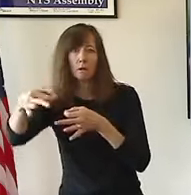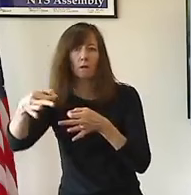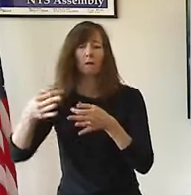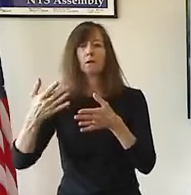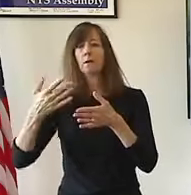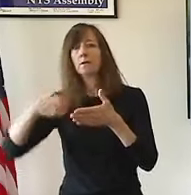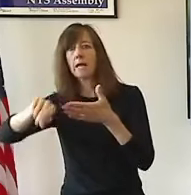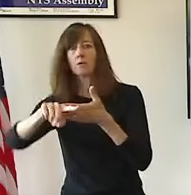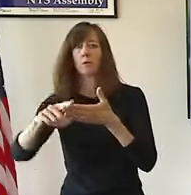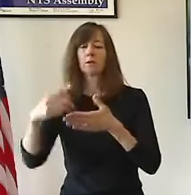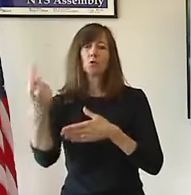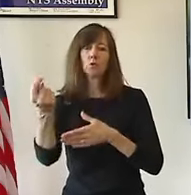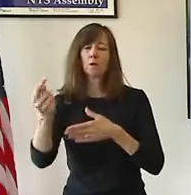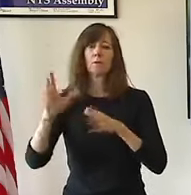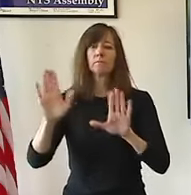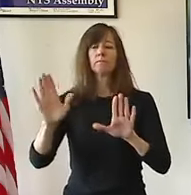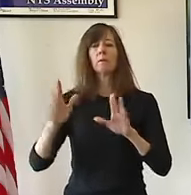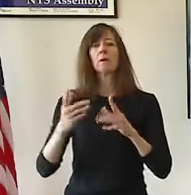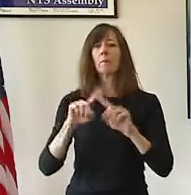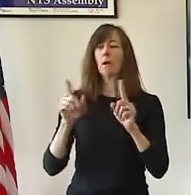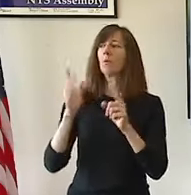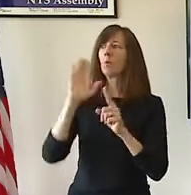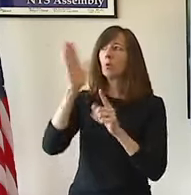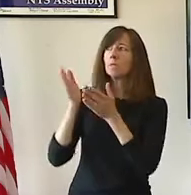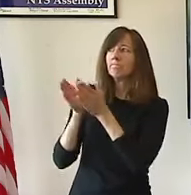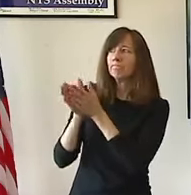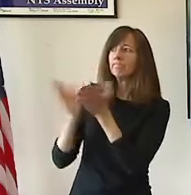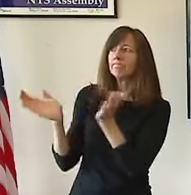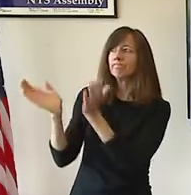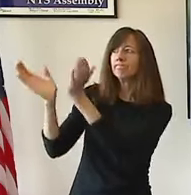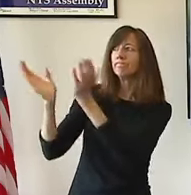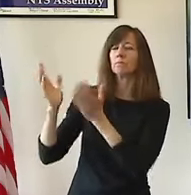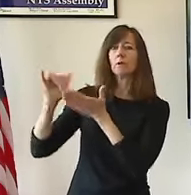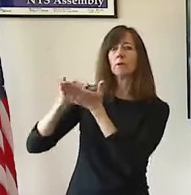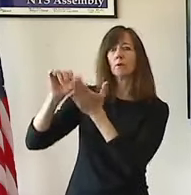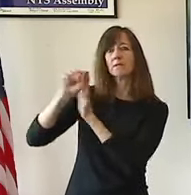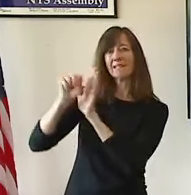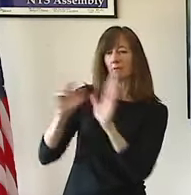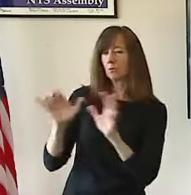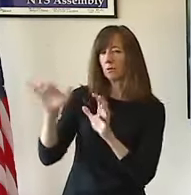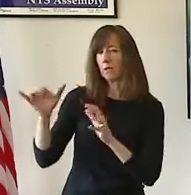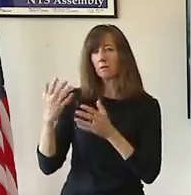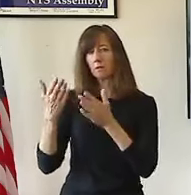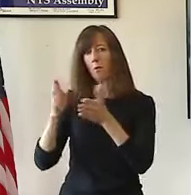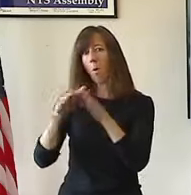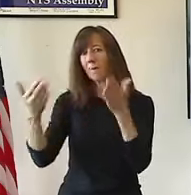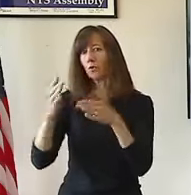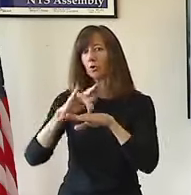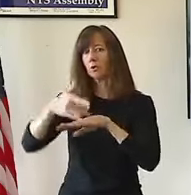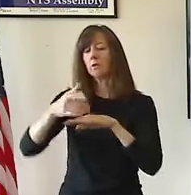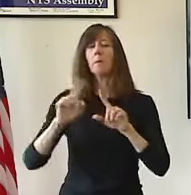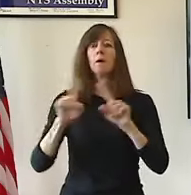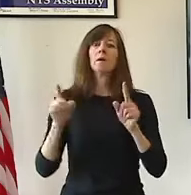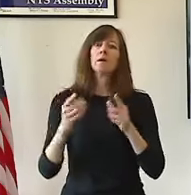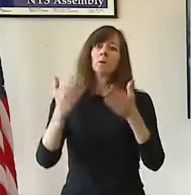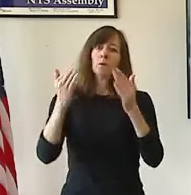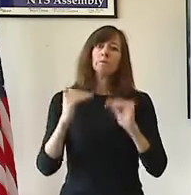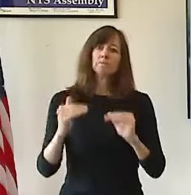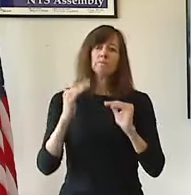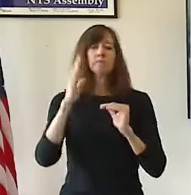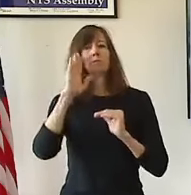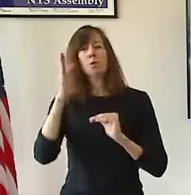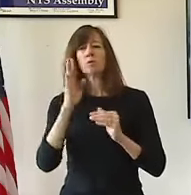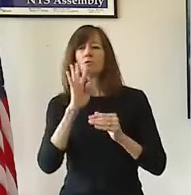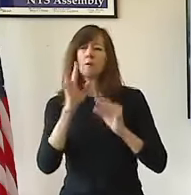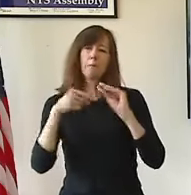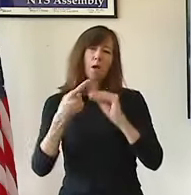encourage that to happen. But again, we are officially moving forward with Phase 2 businesses, which we'll talk a little